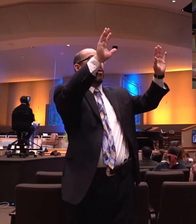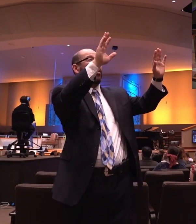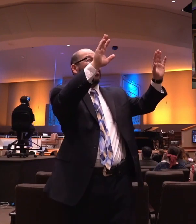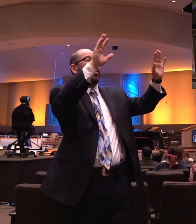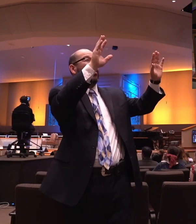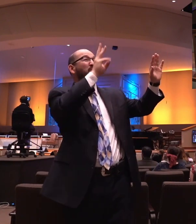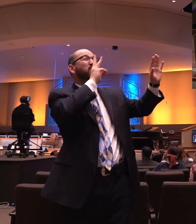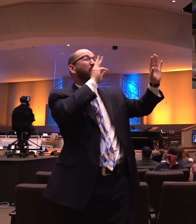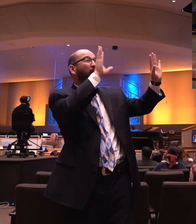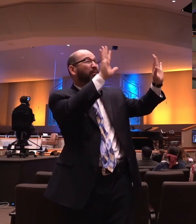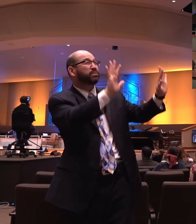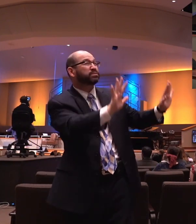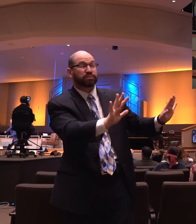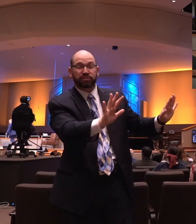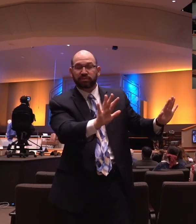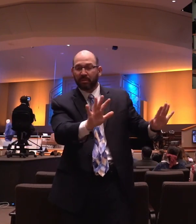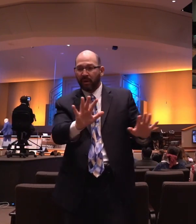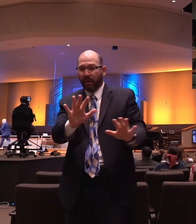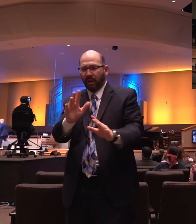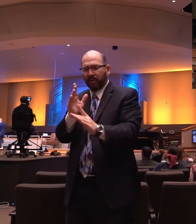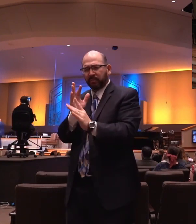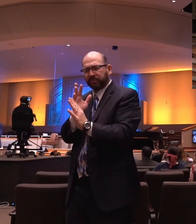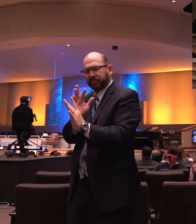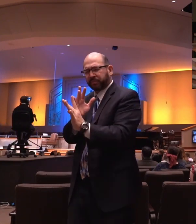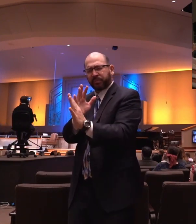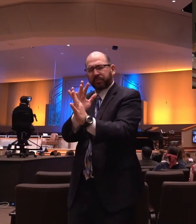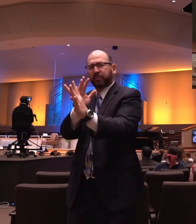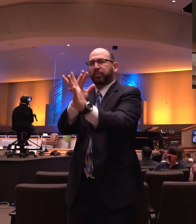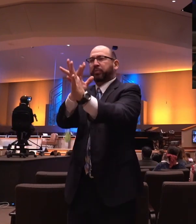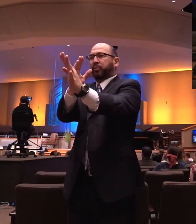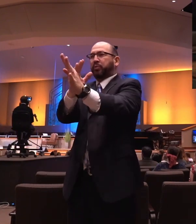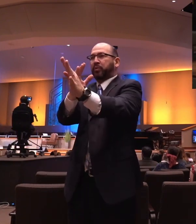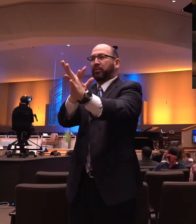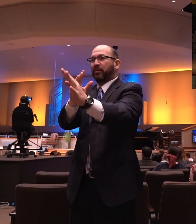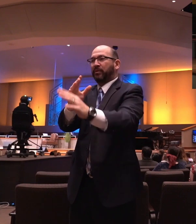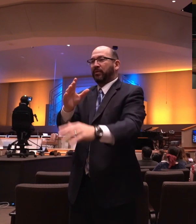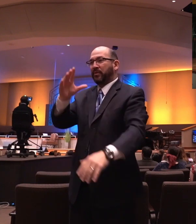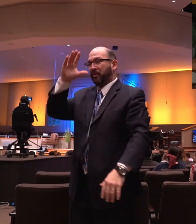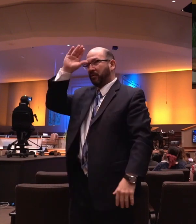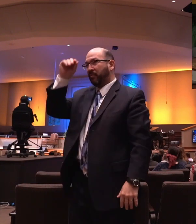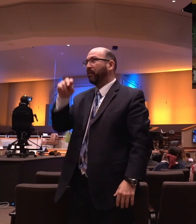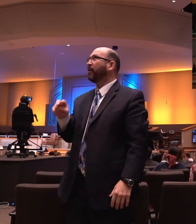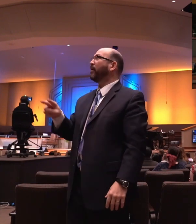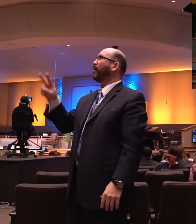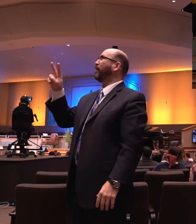people walked through on dry land. Little boys walking up to the water going,